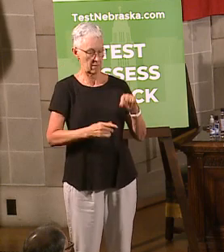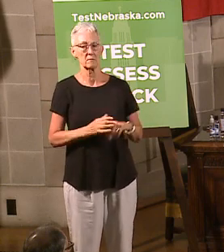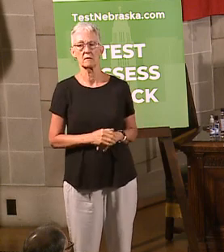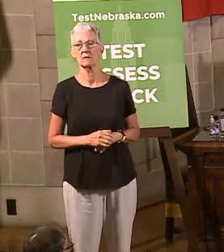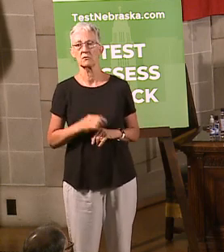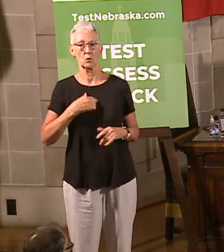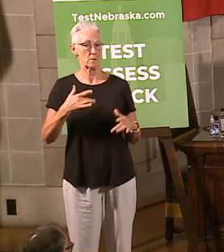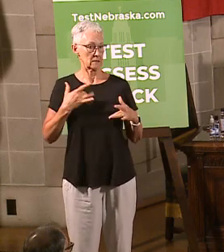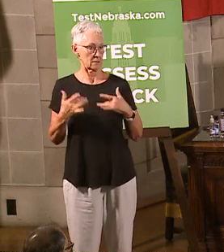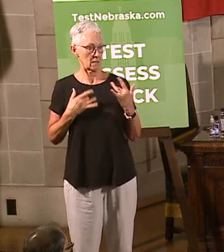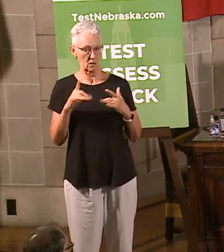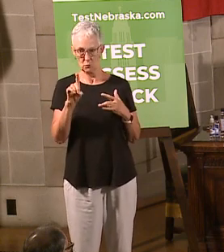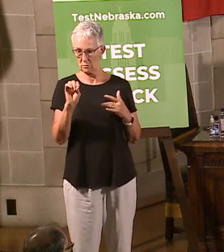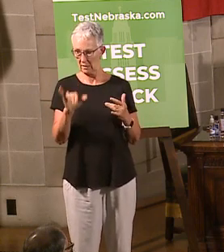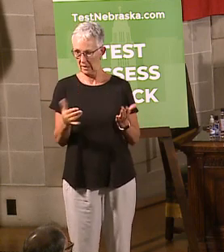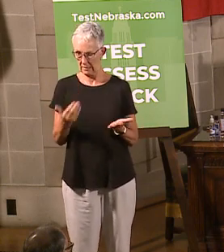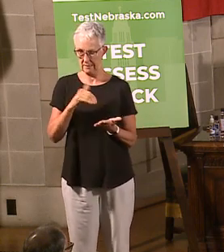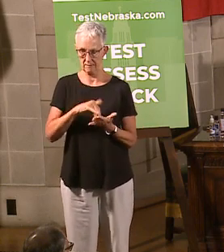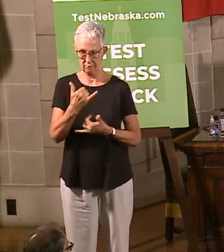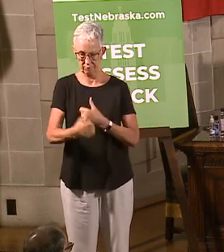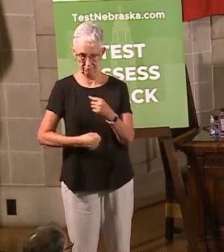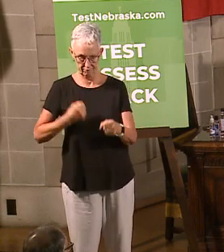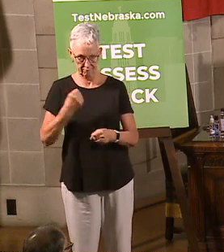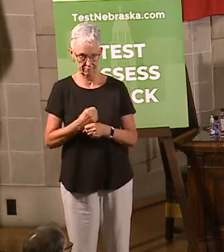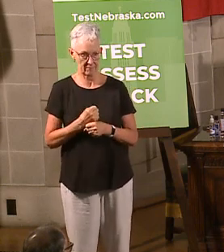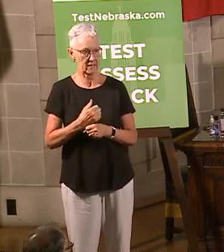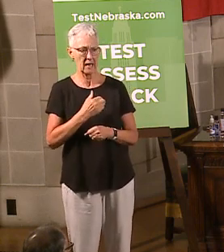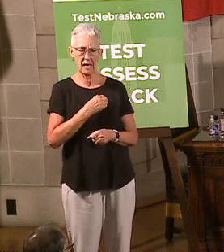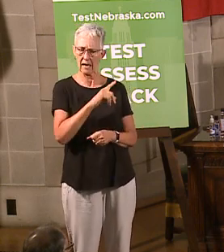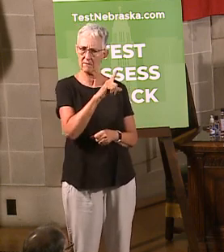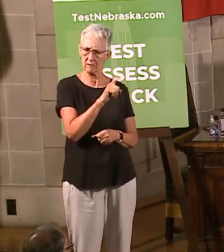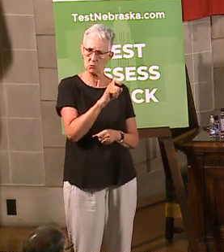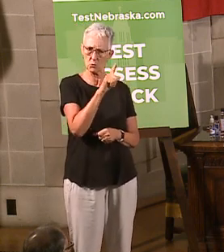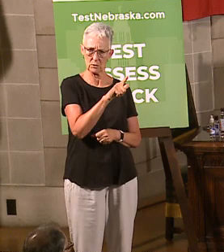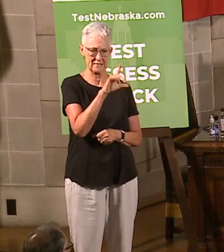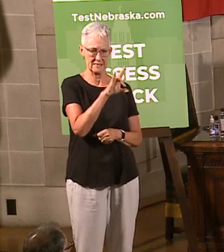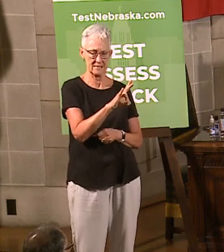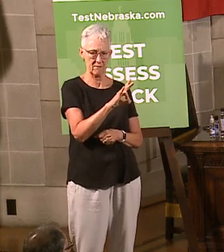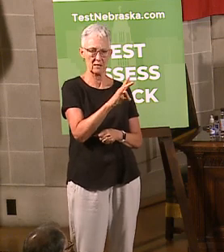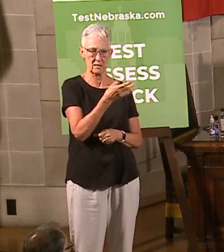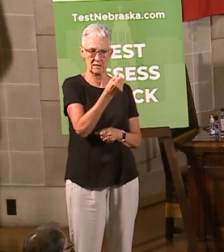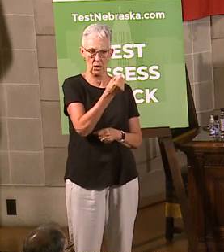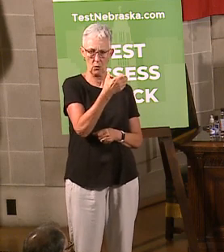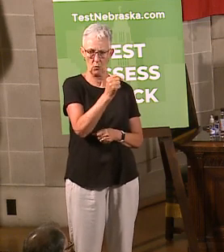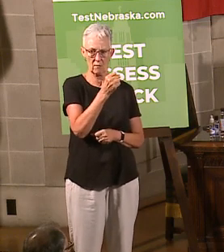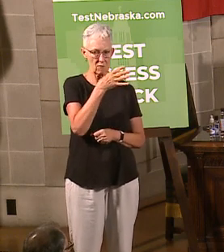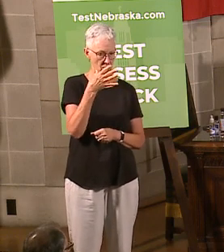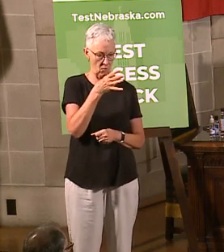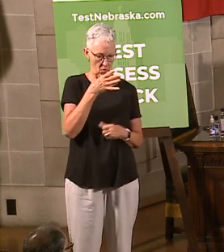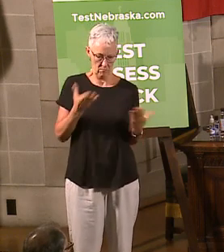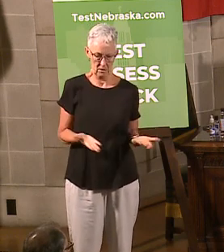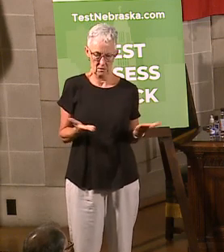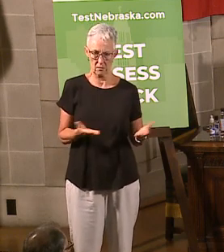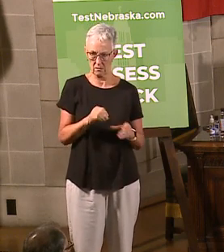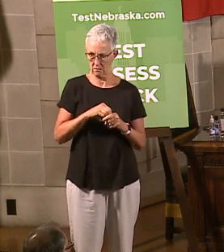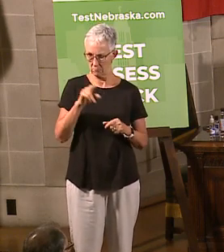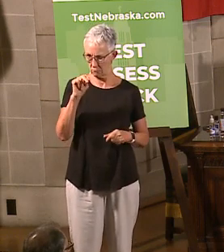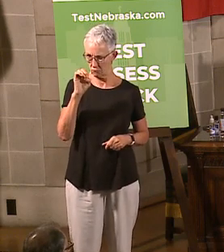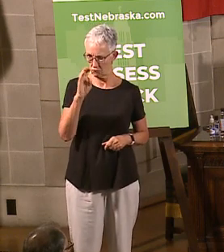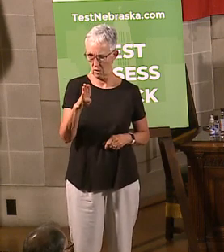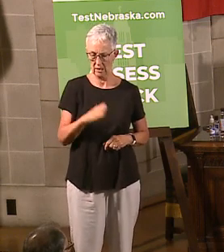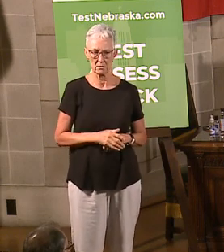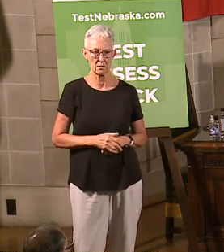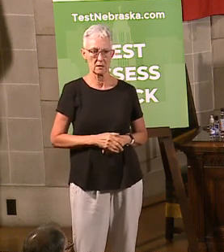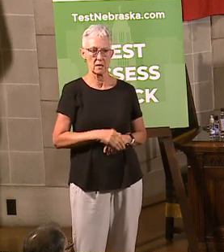again, proclaim June Dairy Month here in Nebraska. We've got 127 dairy farms here in the state of Nebraska. They are